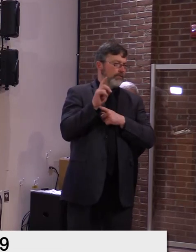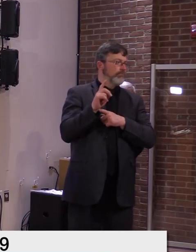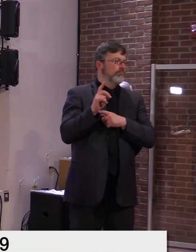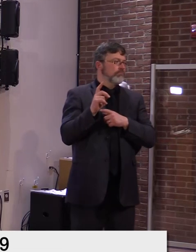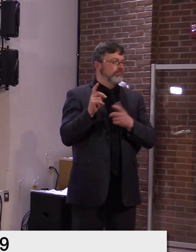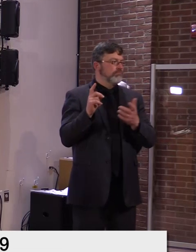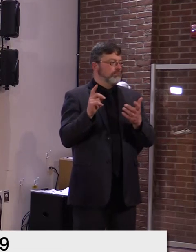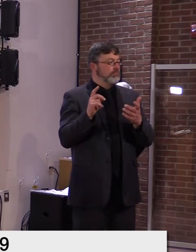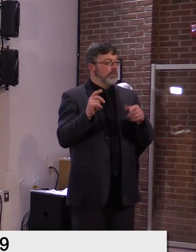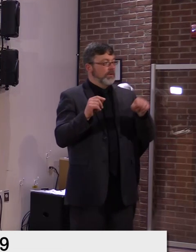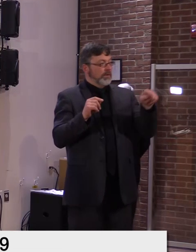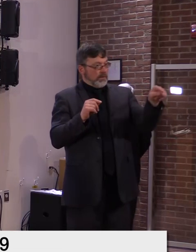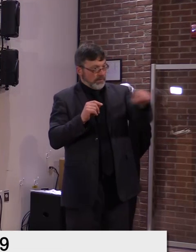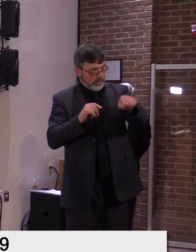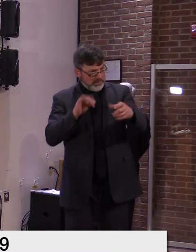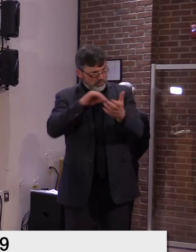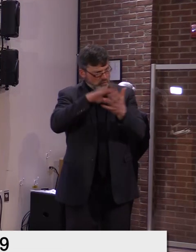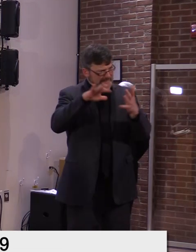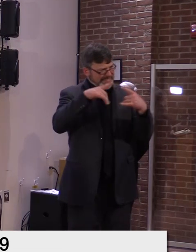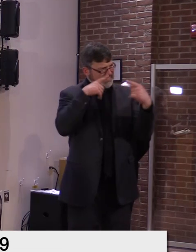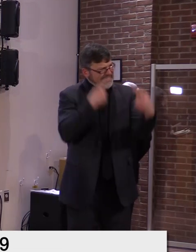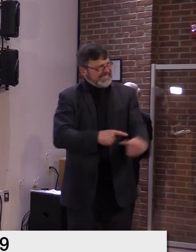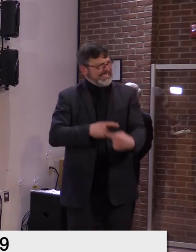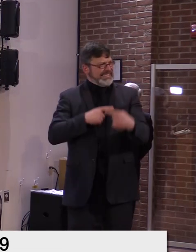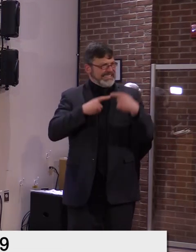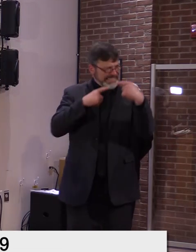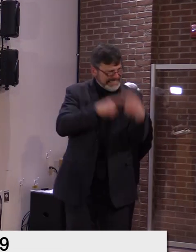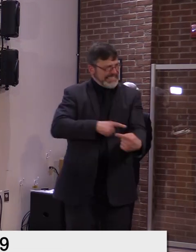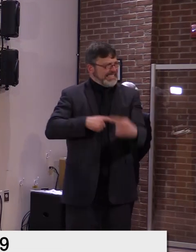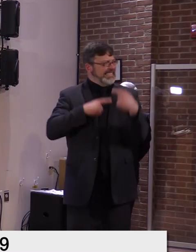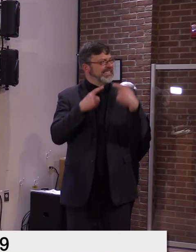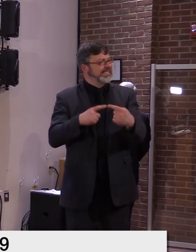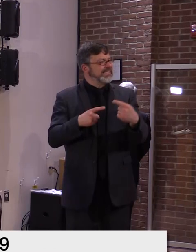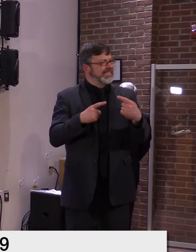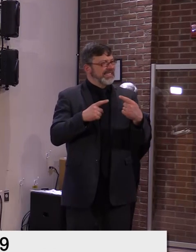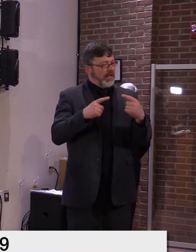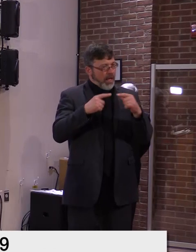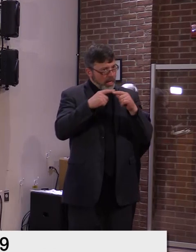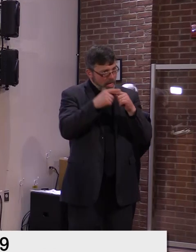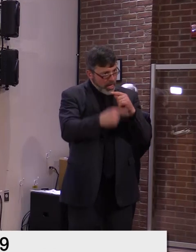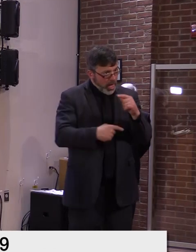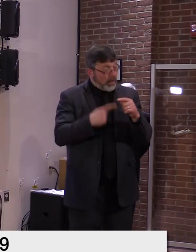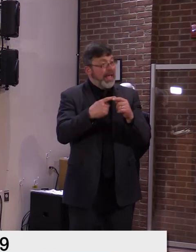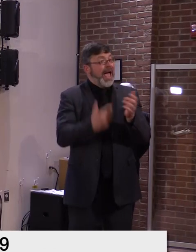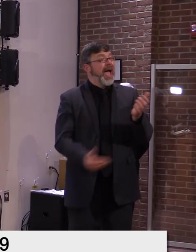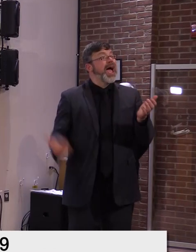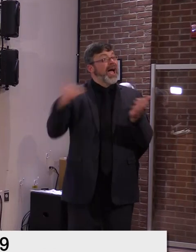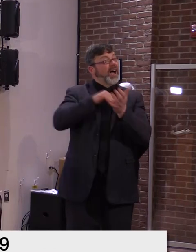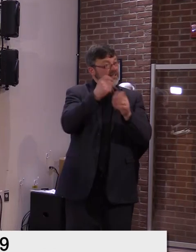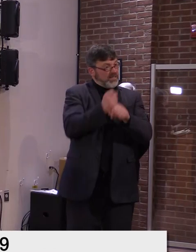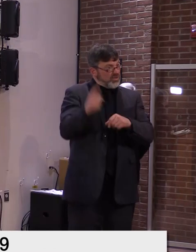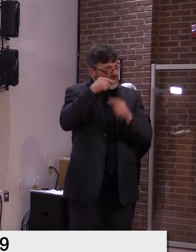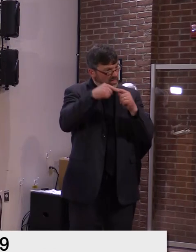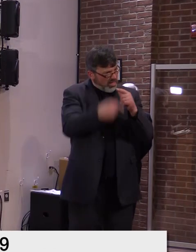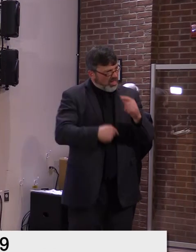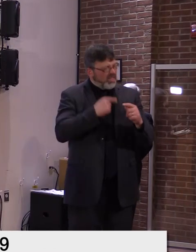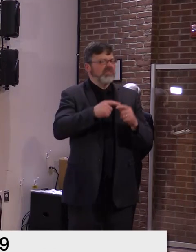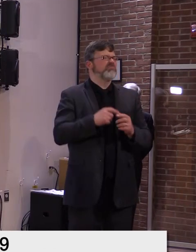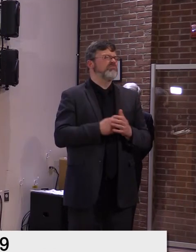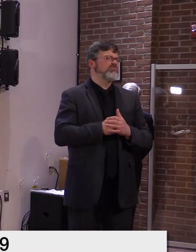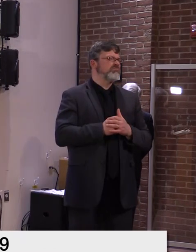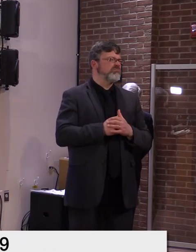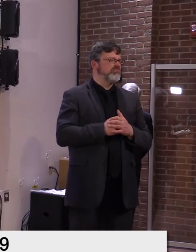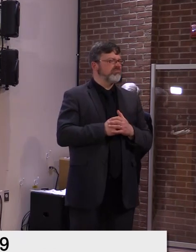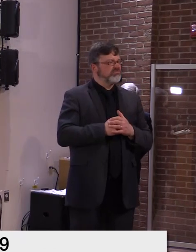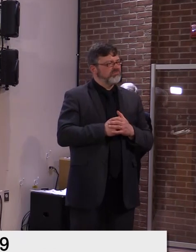this pandemic. I would say earlier in this, probably late fall,